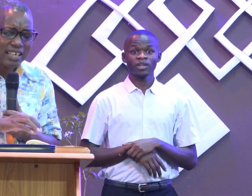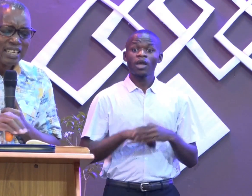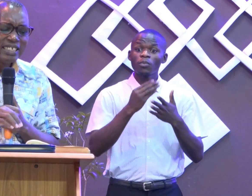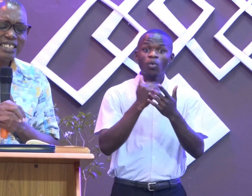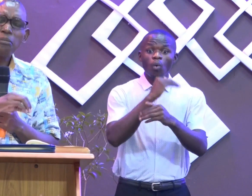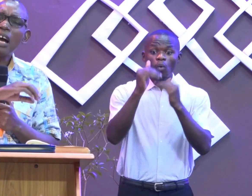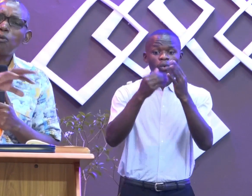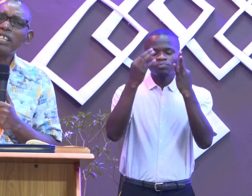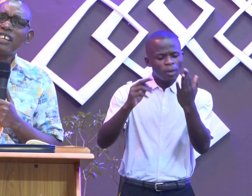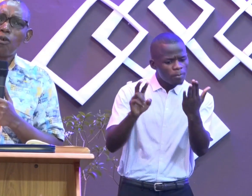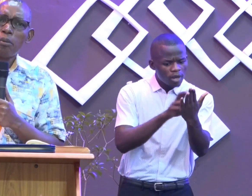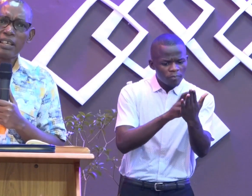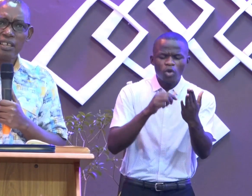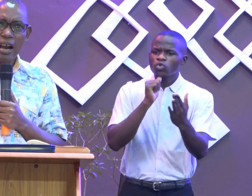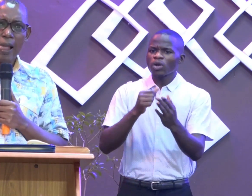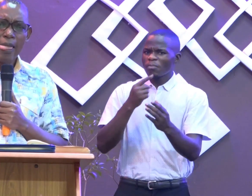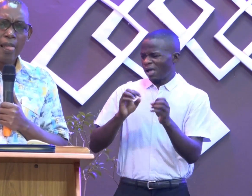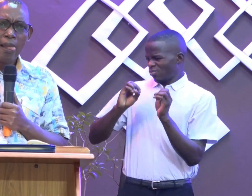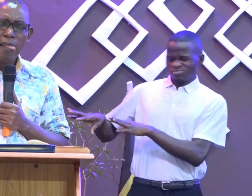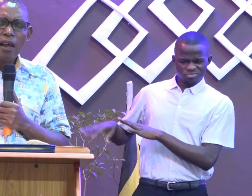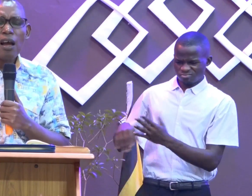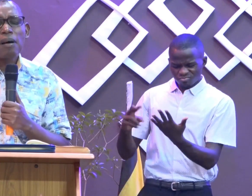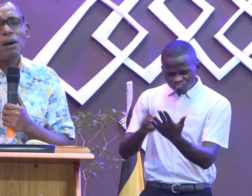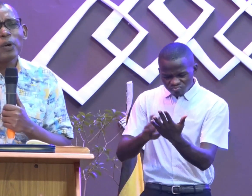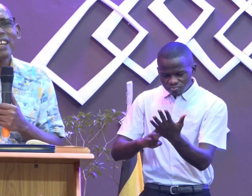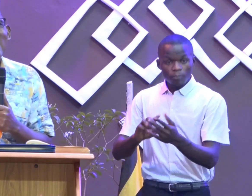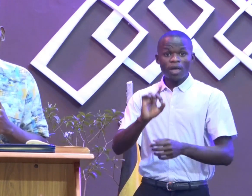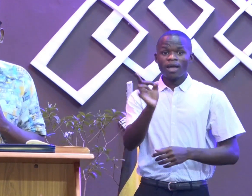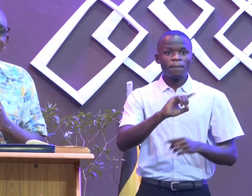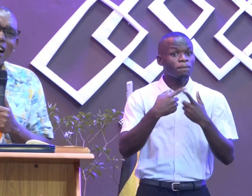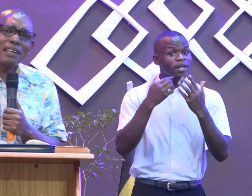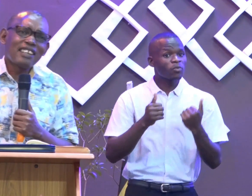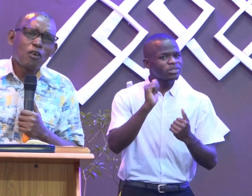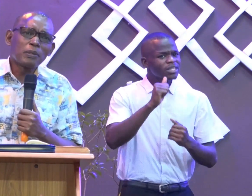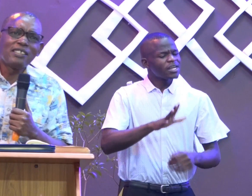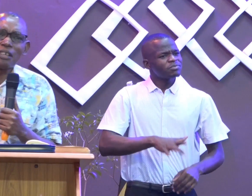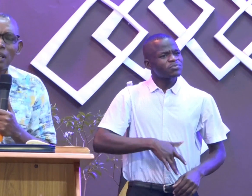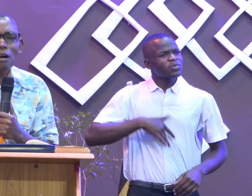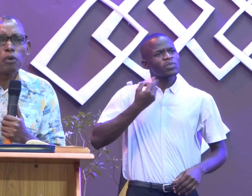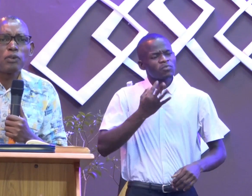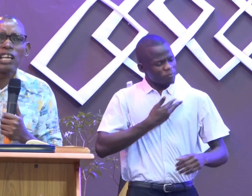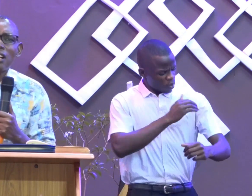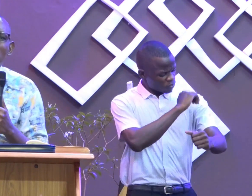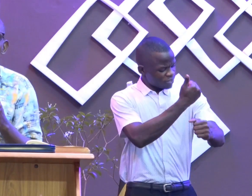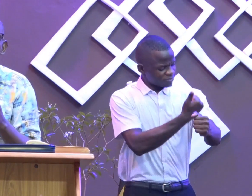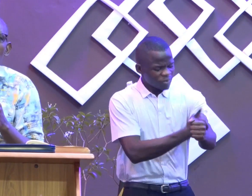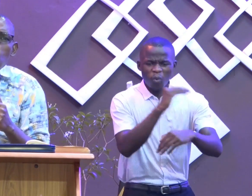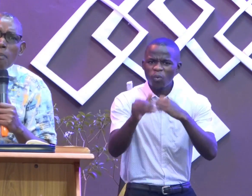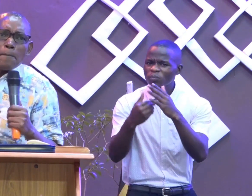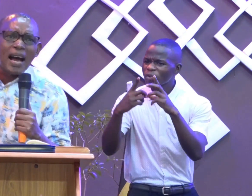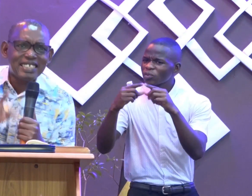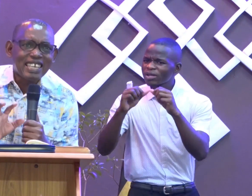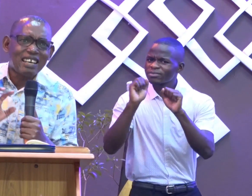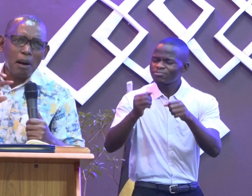Ebyayogera bata si byakwejja ko bwejja. It's not merely speaking. Abawuliranga singa abadde n'obuyinza ebigambo bino yandibadde